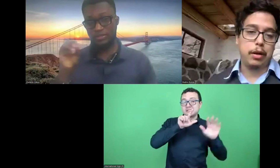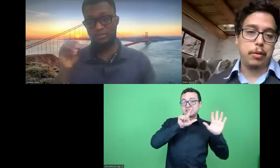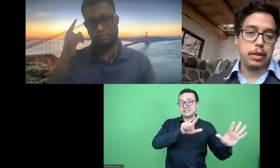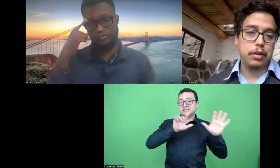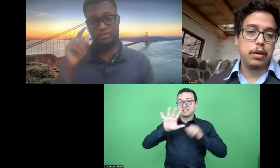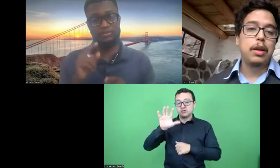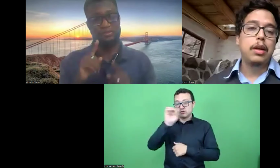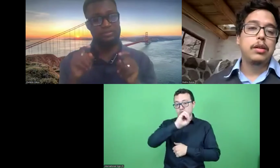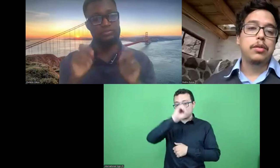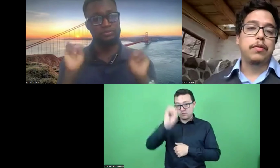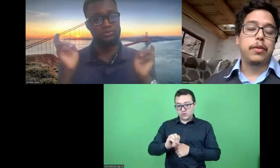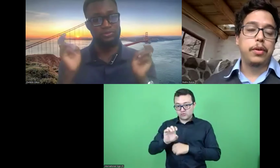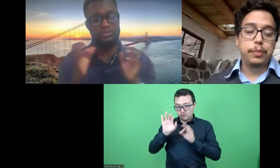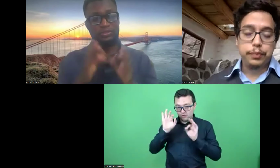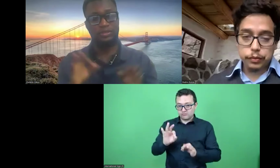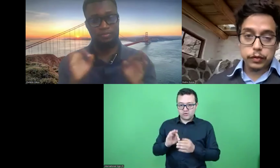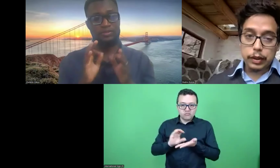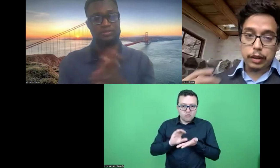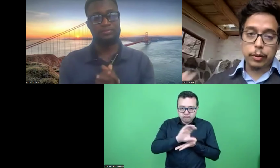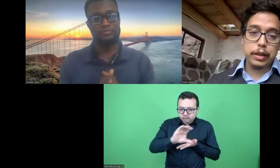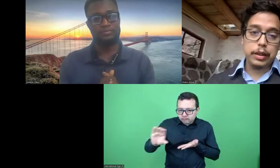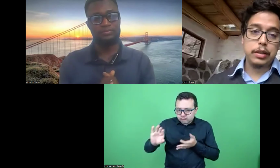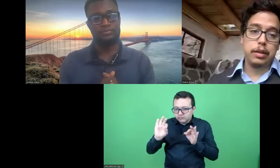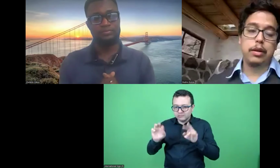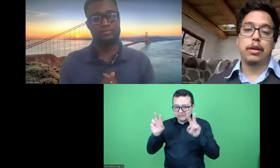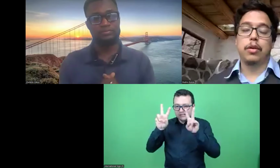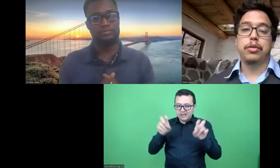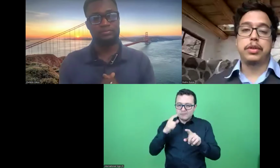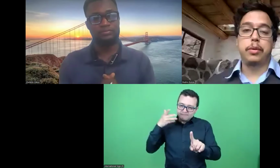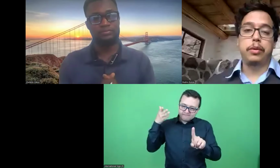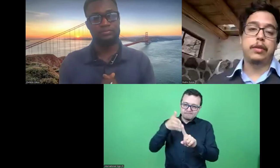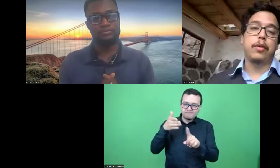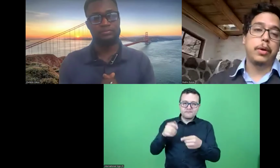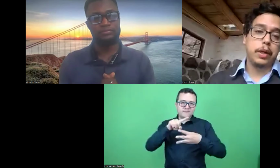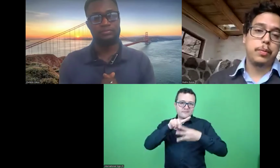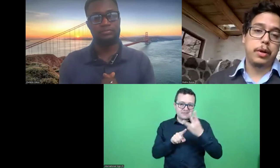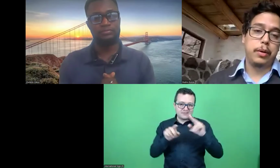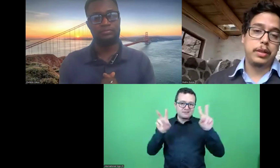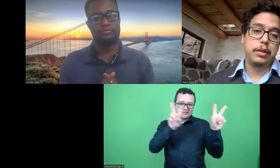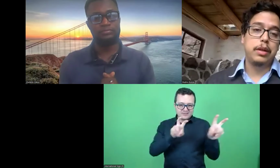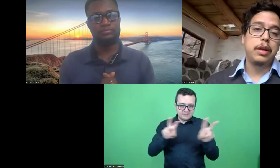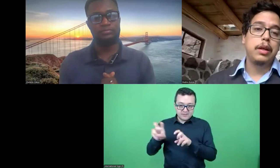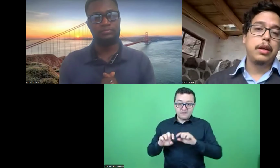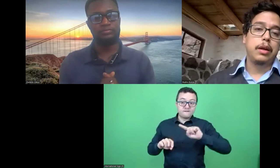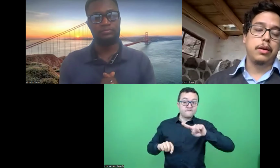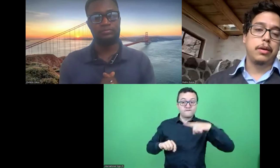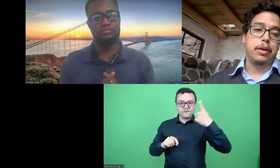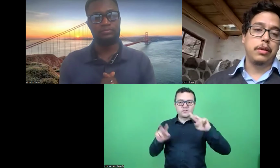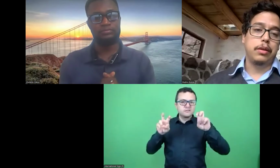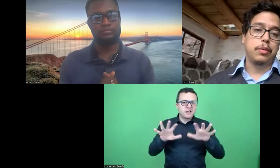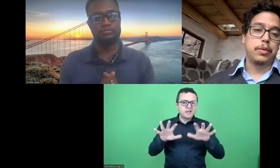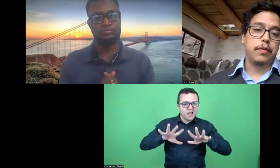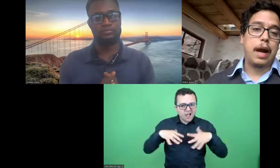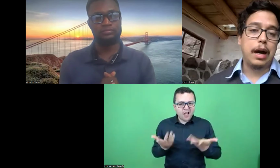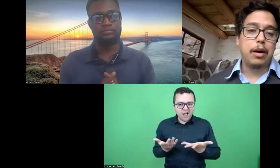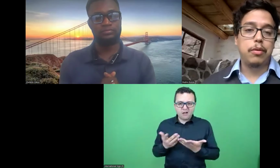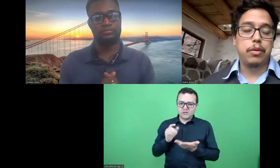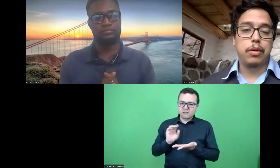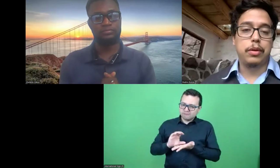main areas. So first, grantees contributed from their own experiences in terms